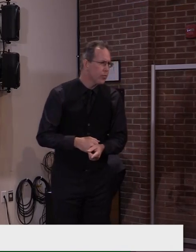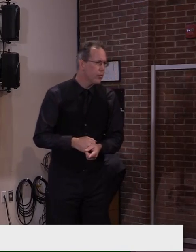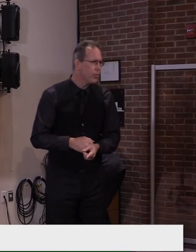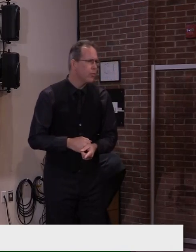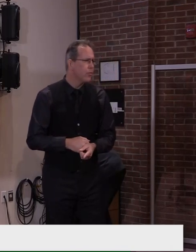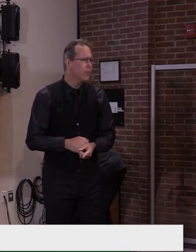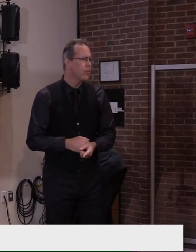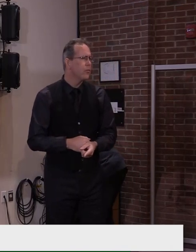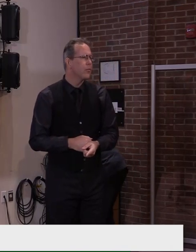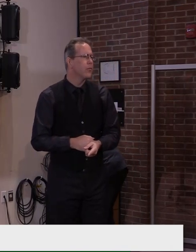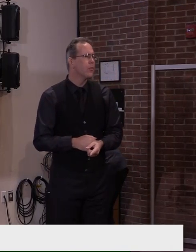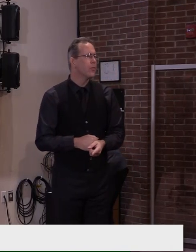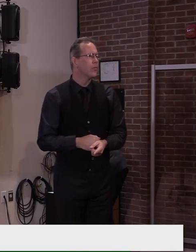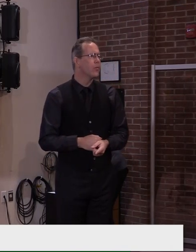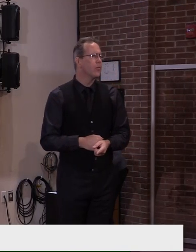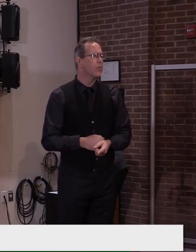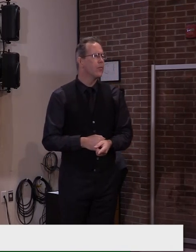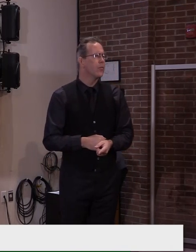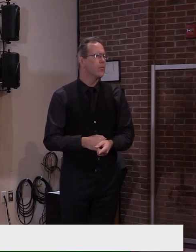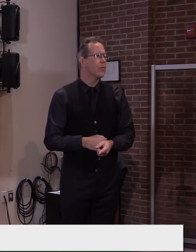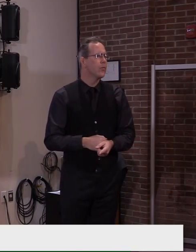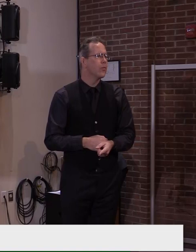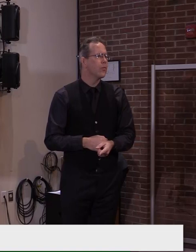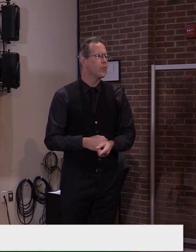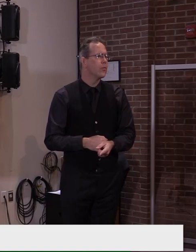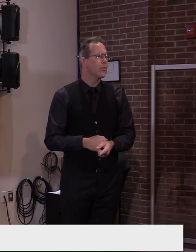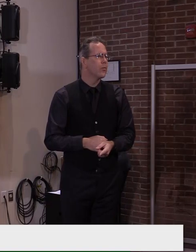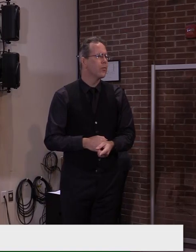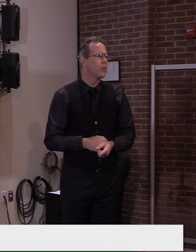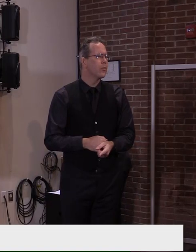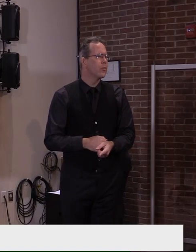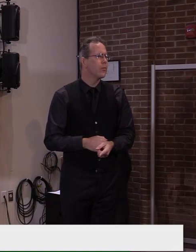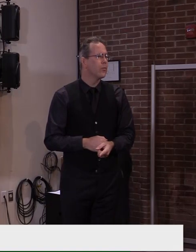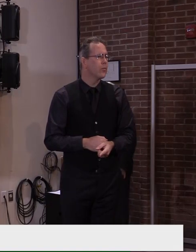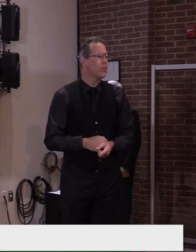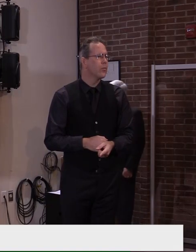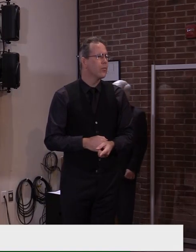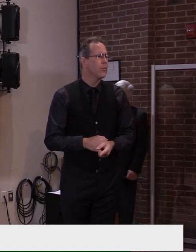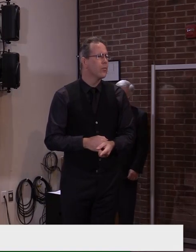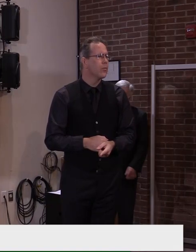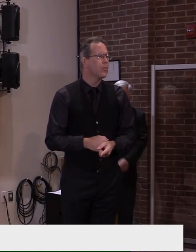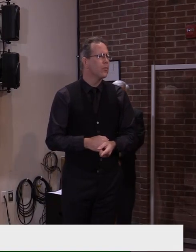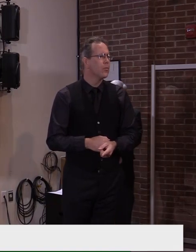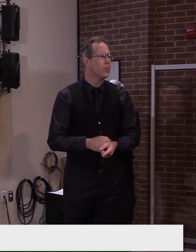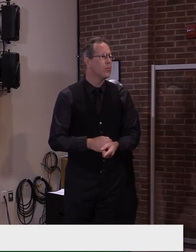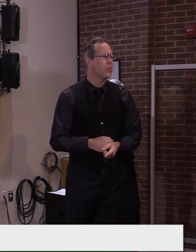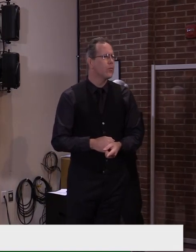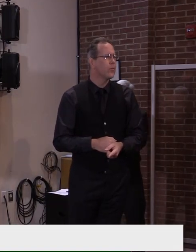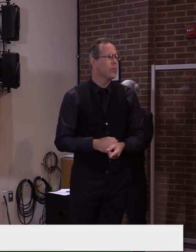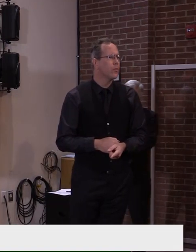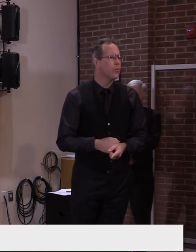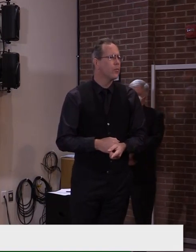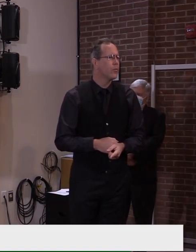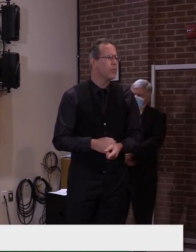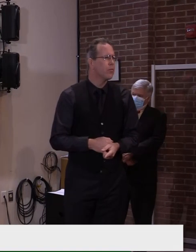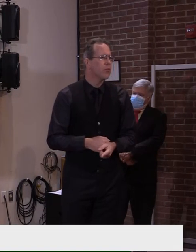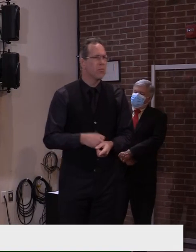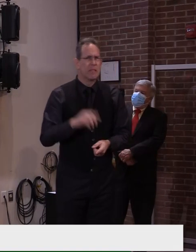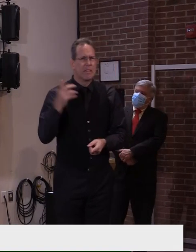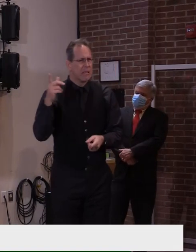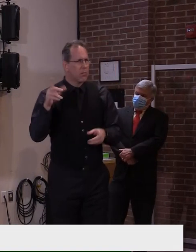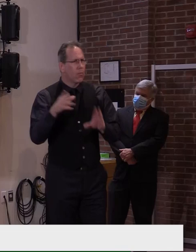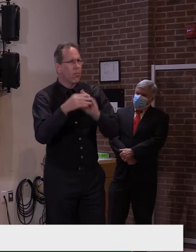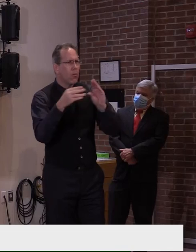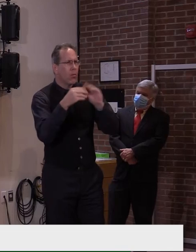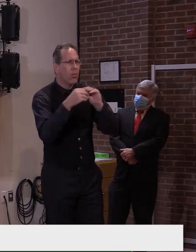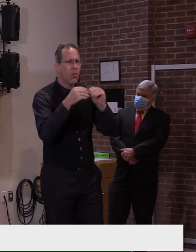antigen tests as the way of the future, and they may end up replacing PCR tests at some point. So how will that end up affecting the